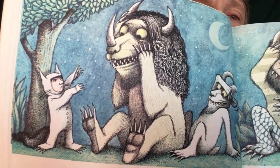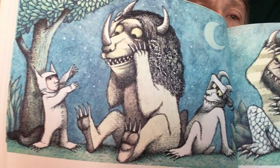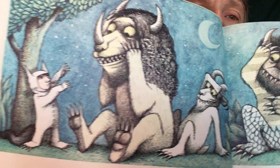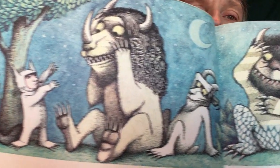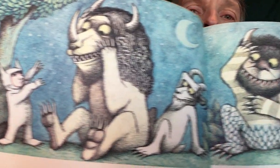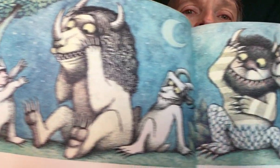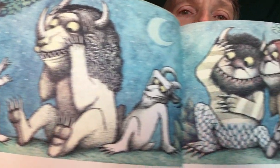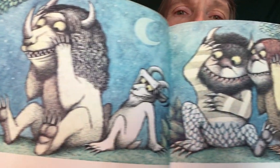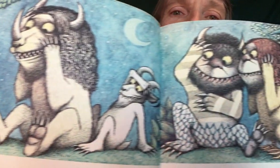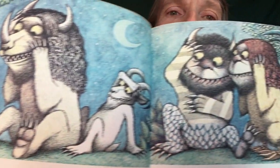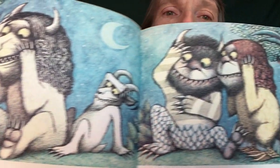There's Max.